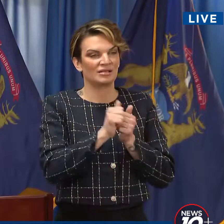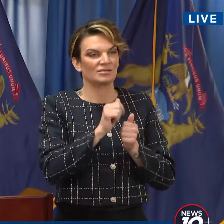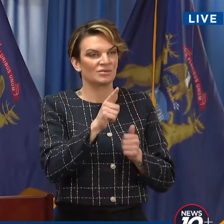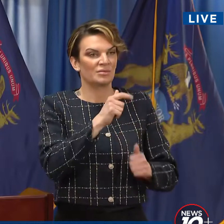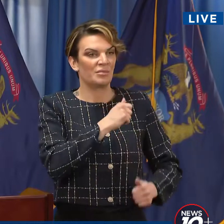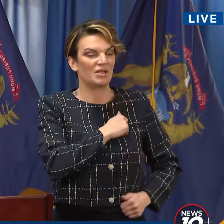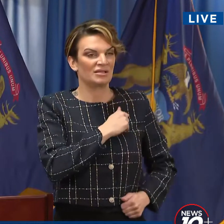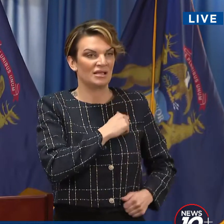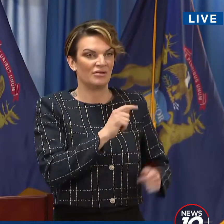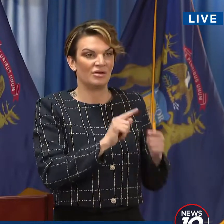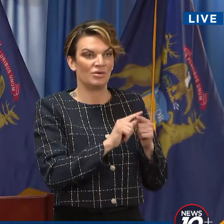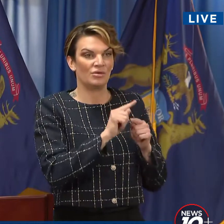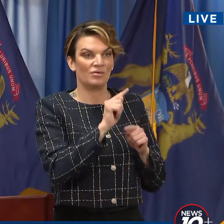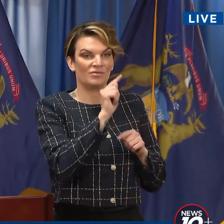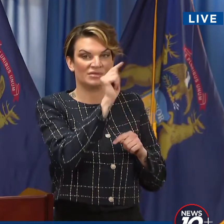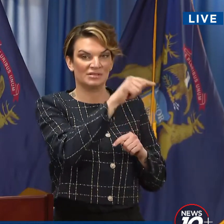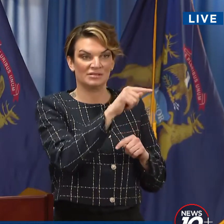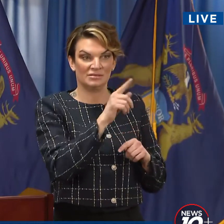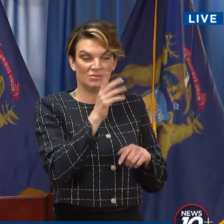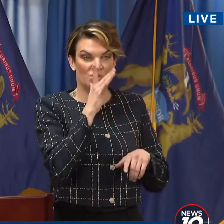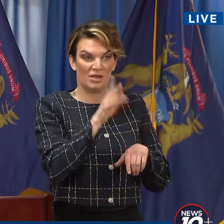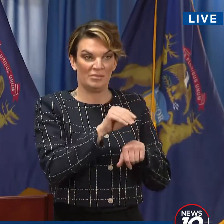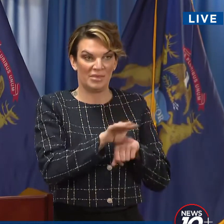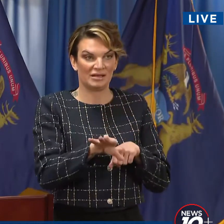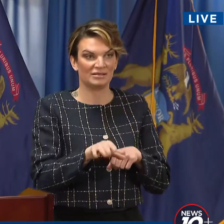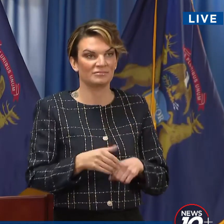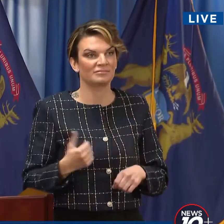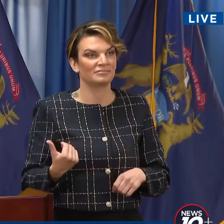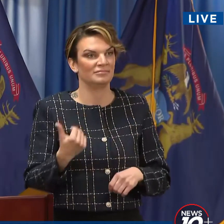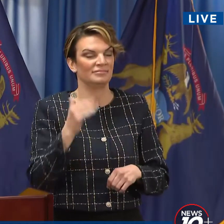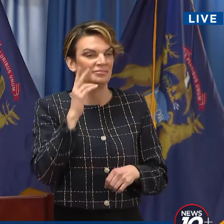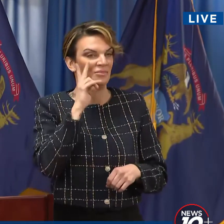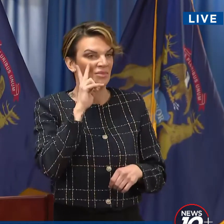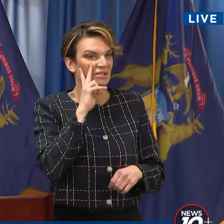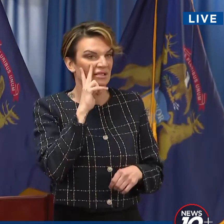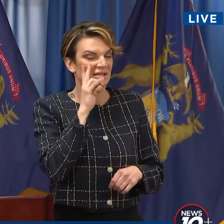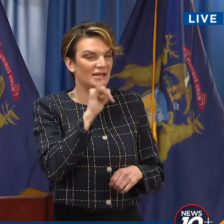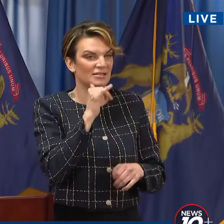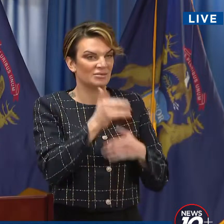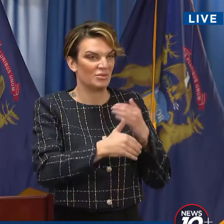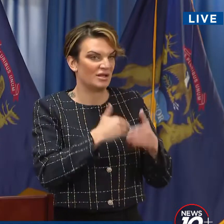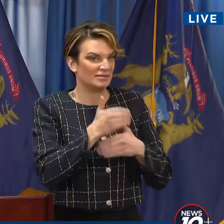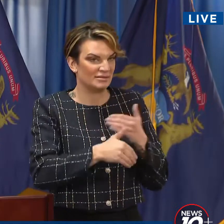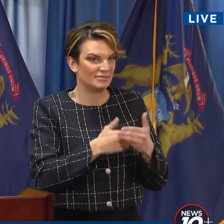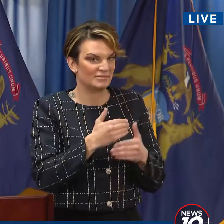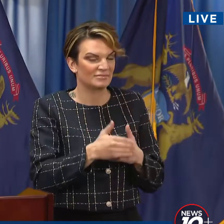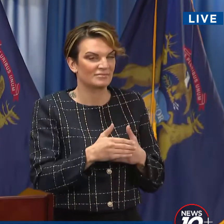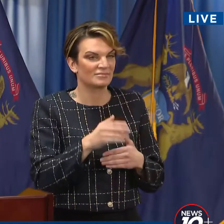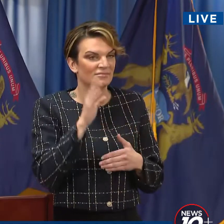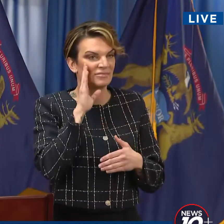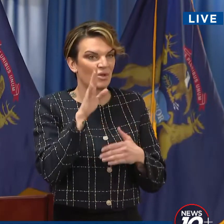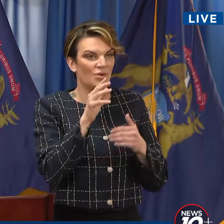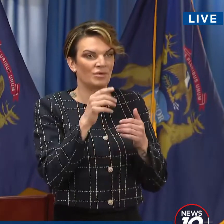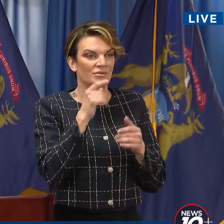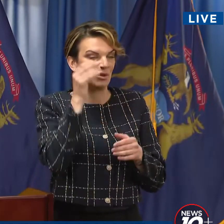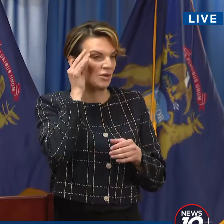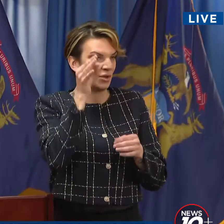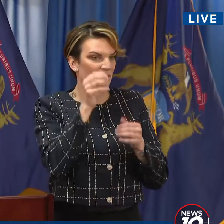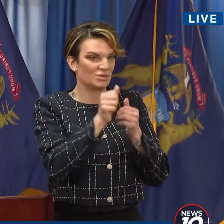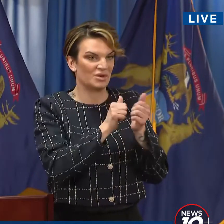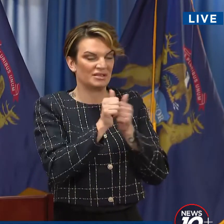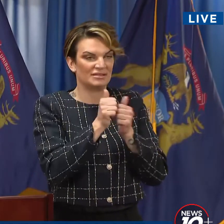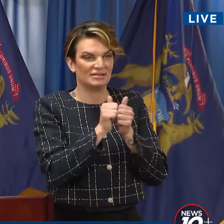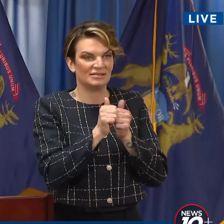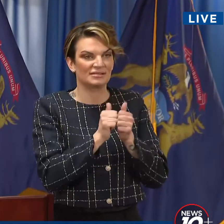overseas ballots have a big impact? We'll see. I mean, that's with the process we're in now, and we've always said, particularly in close races, in close